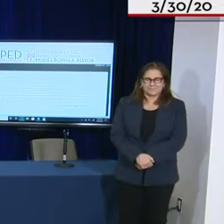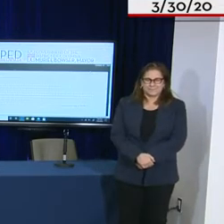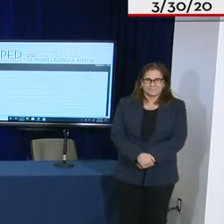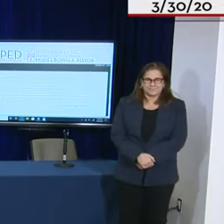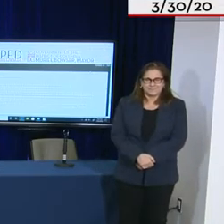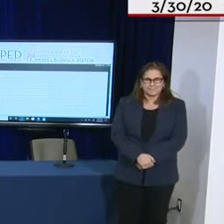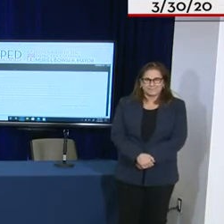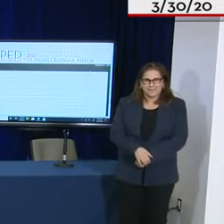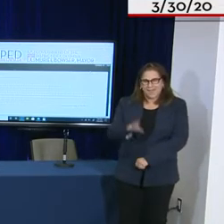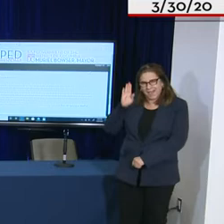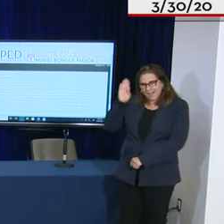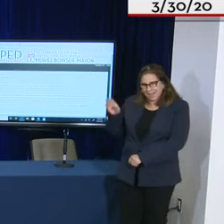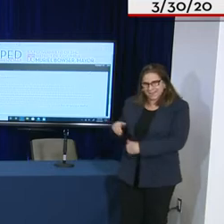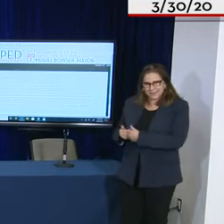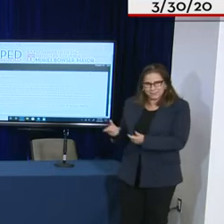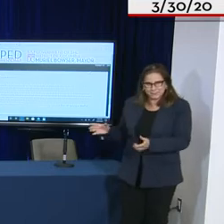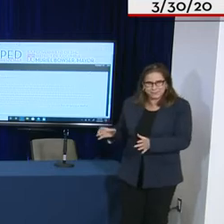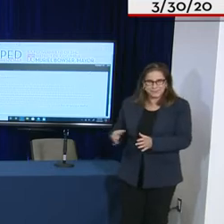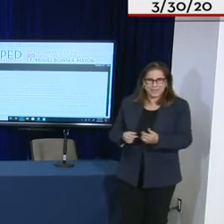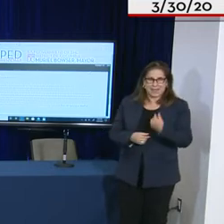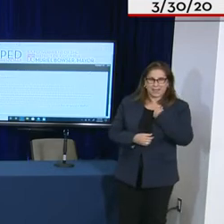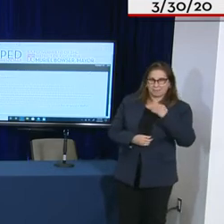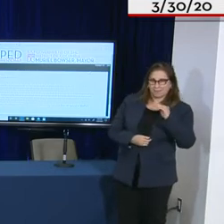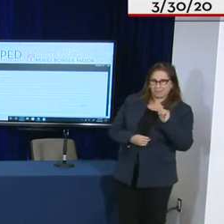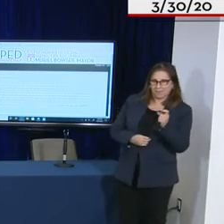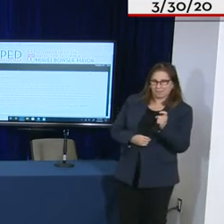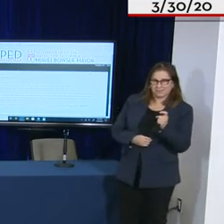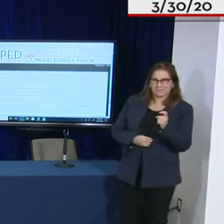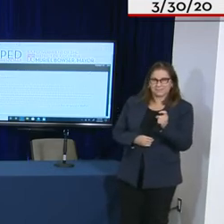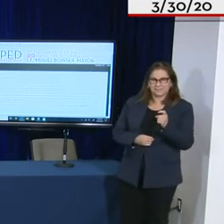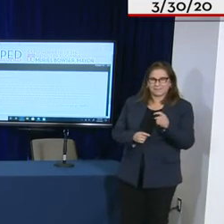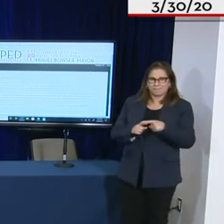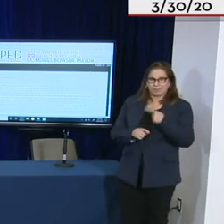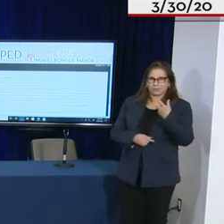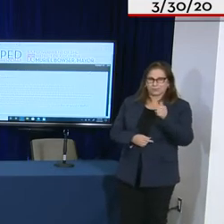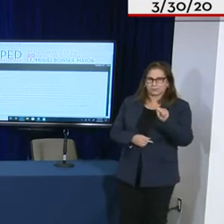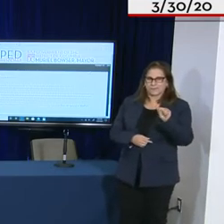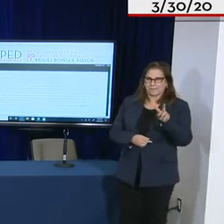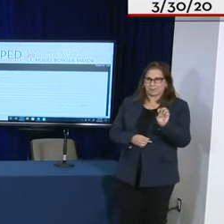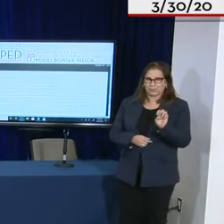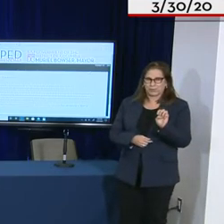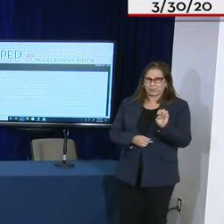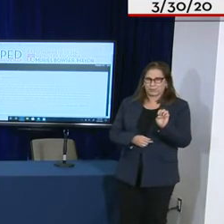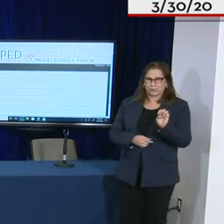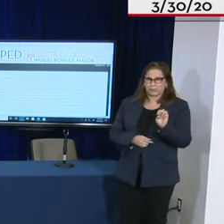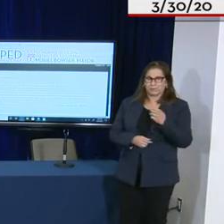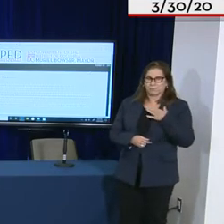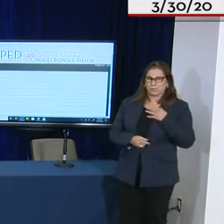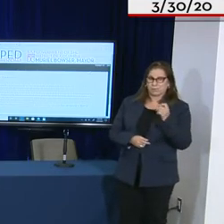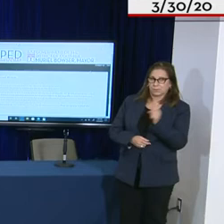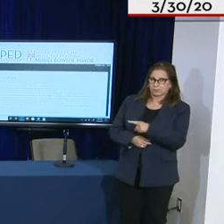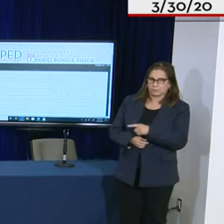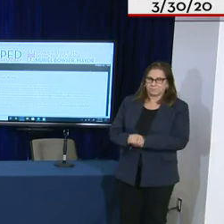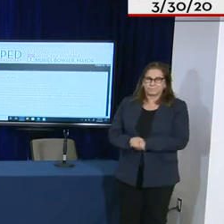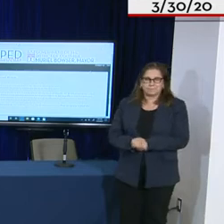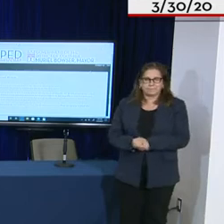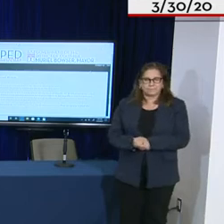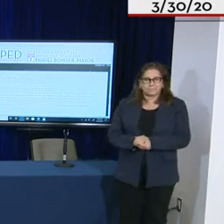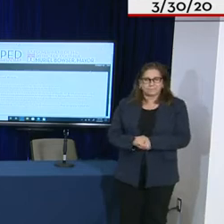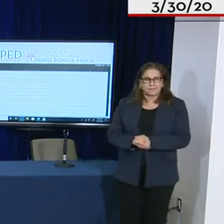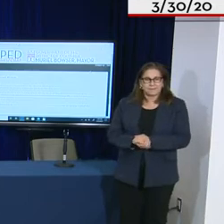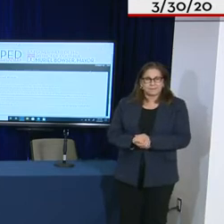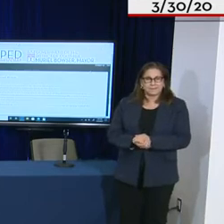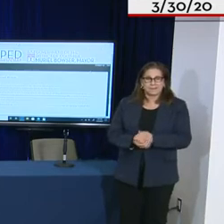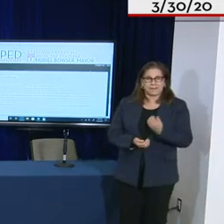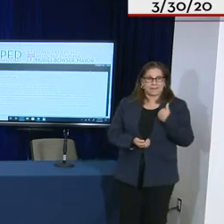Hi, how you doing? This is Max from Georgia, and my question is to you is, if we are a brand new restaurant, we